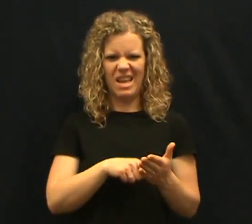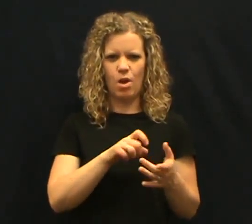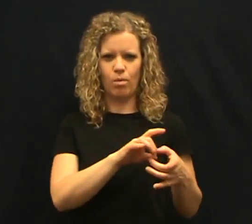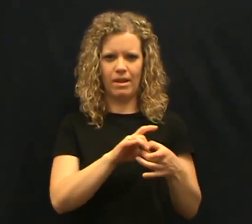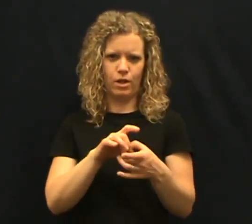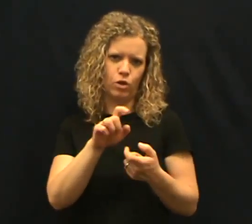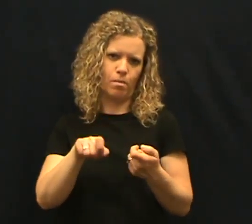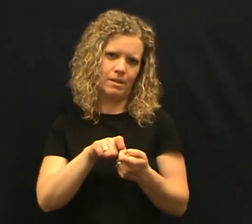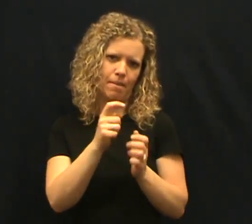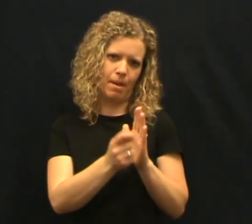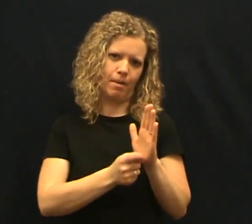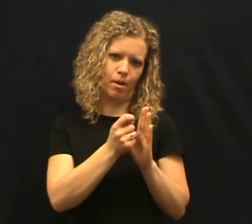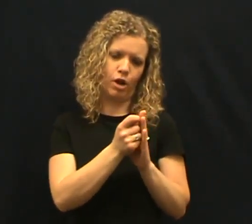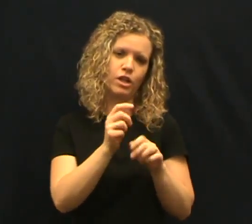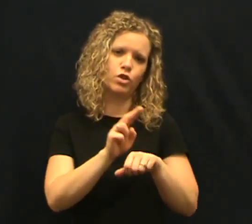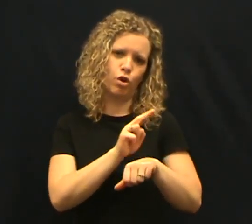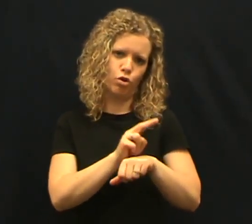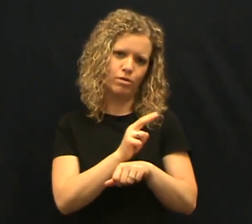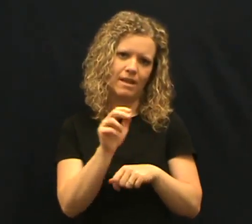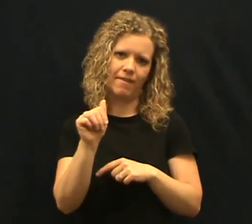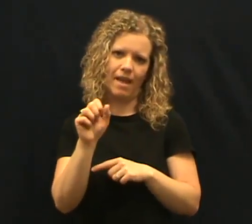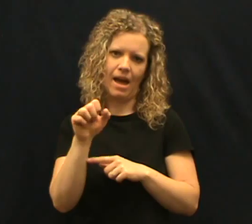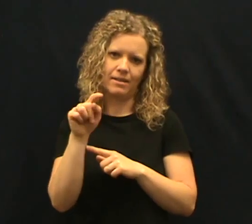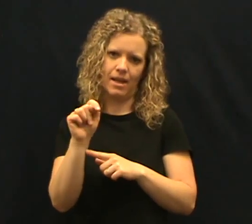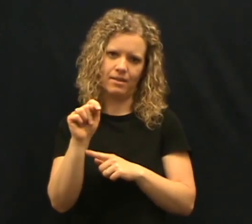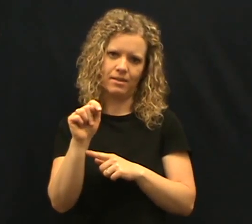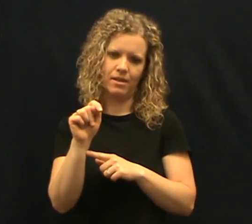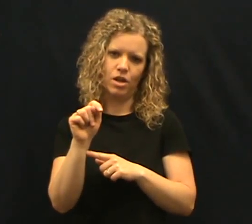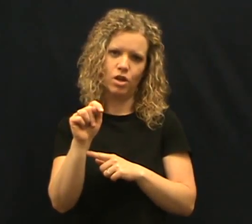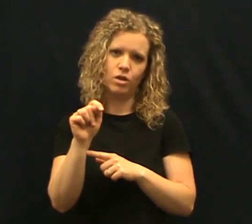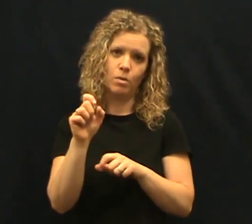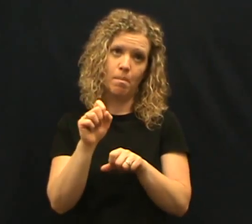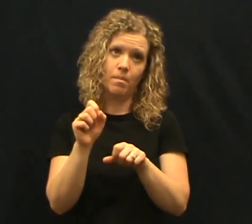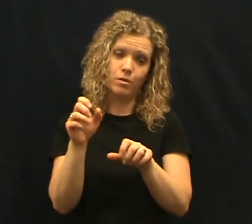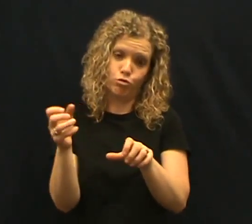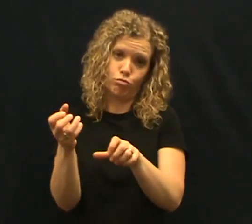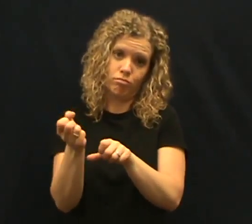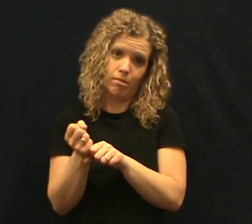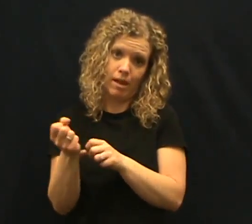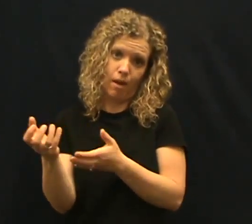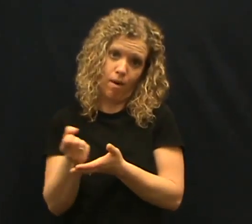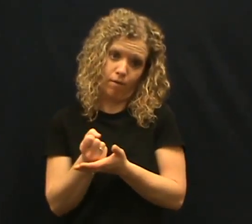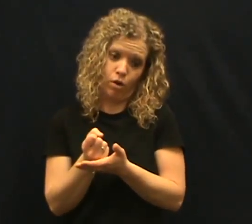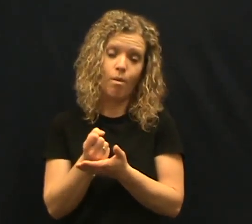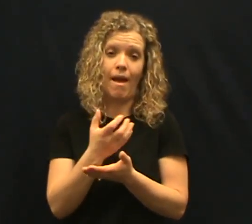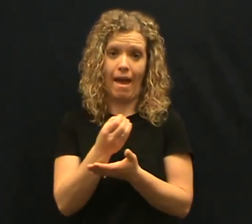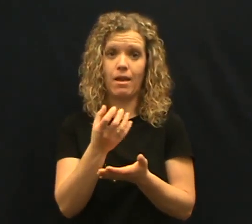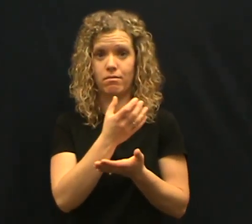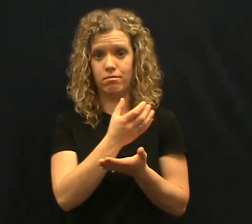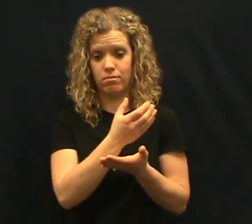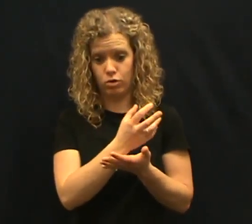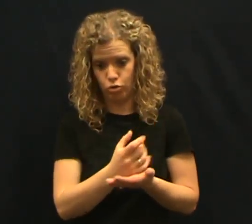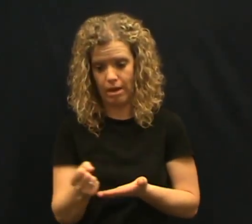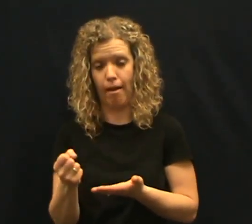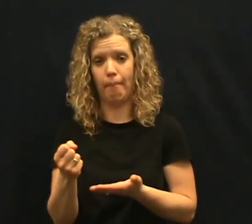that asset to generate revenue, and also, of course, using up that asset as we generate revenue. We're wearing it out in this